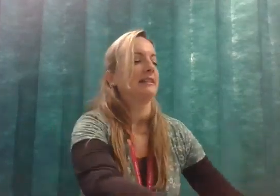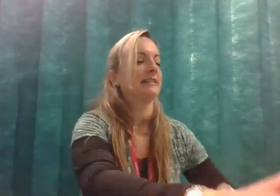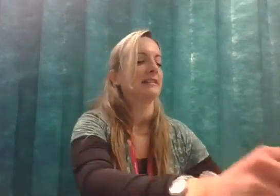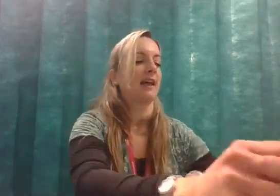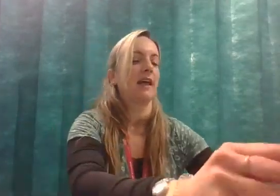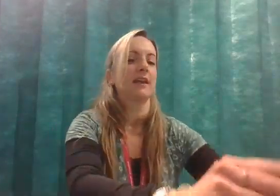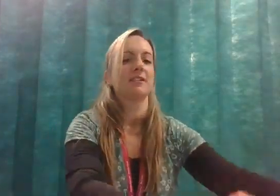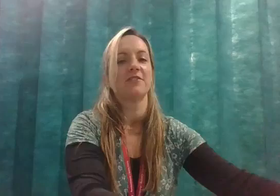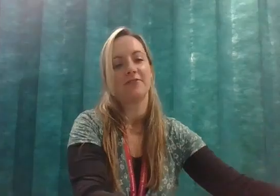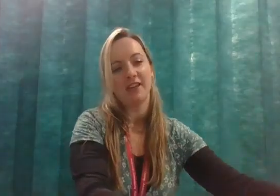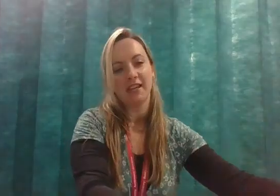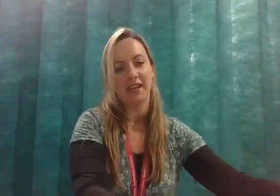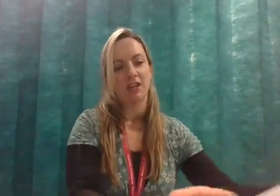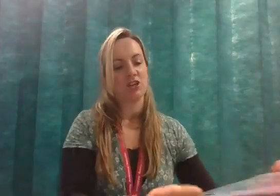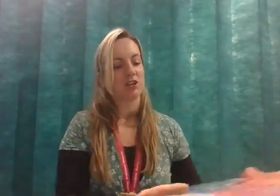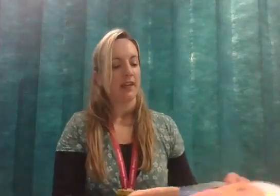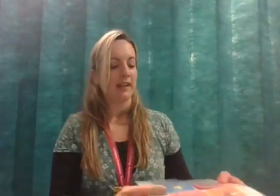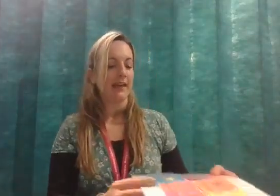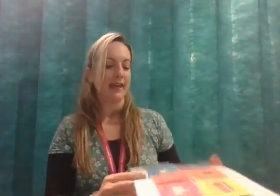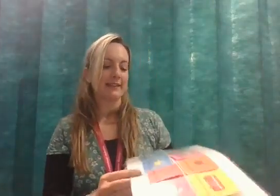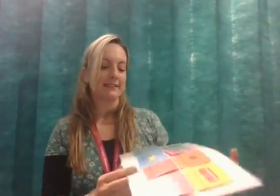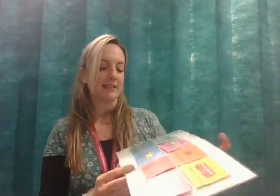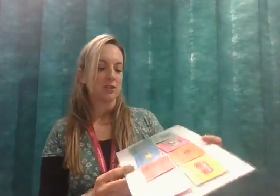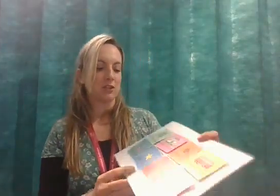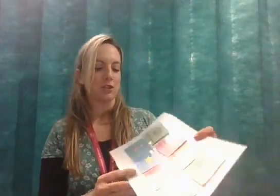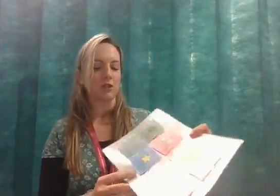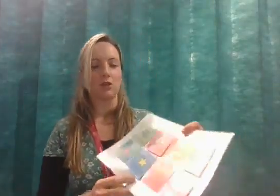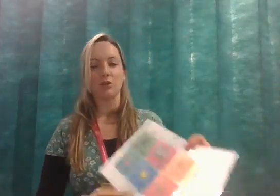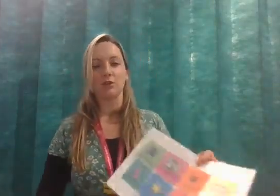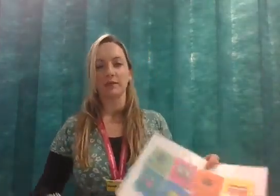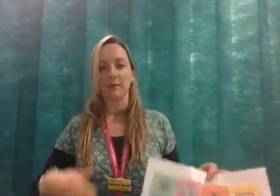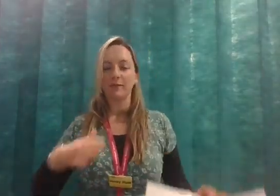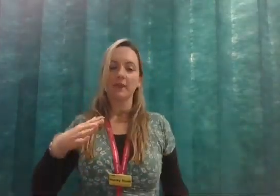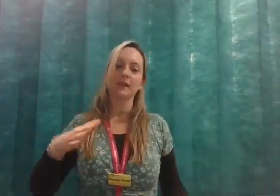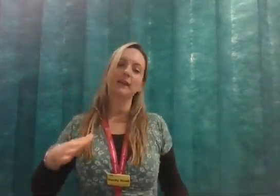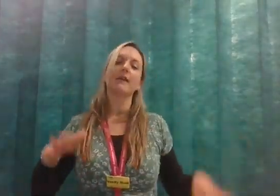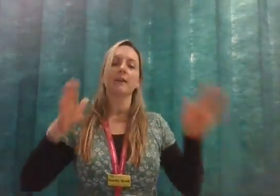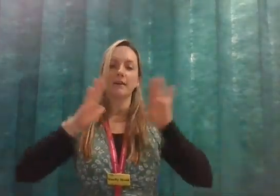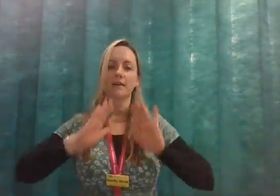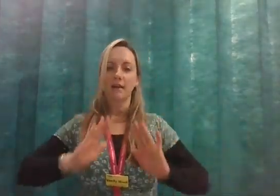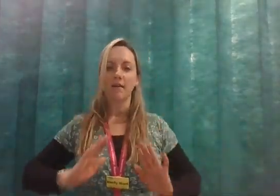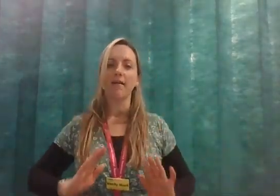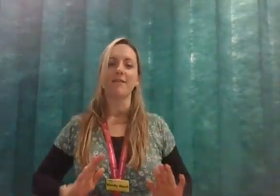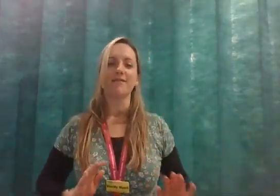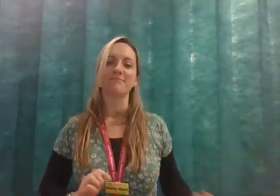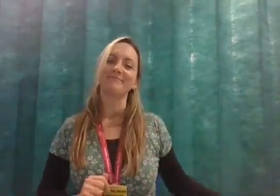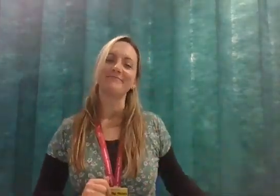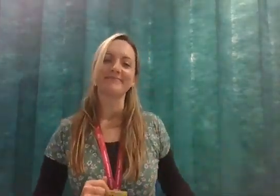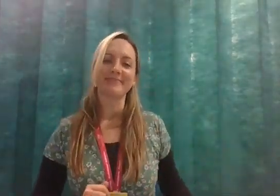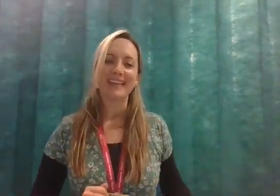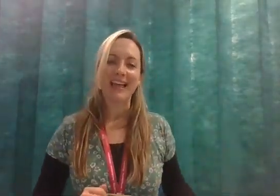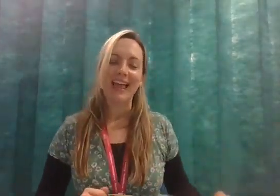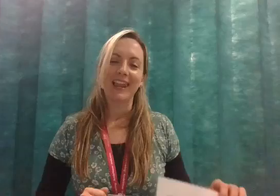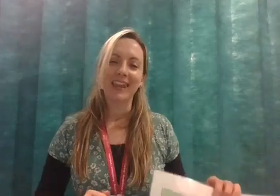And to finish, let's do something calm.